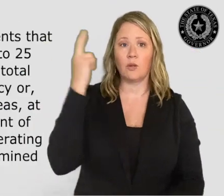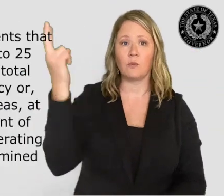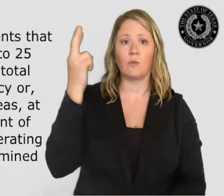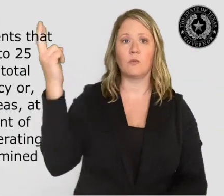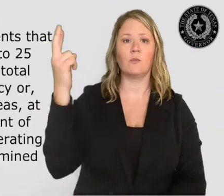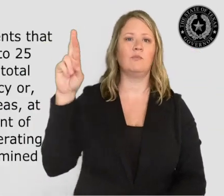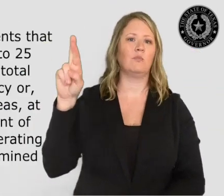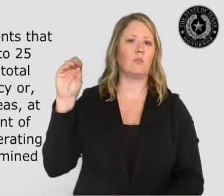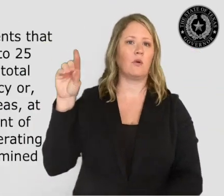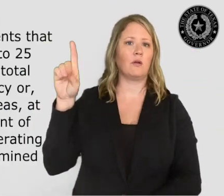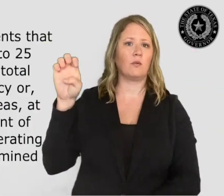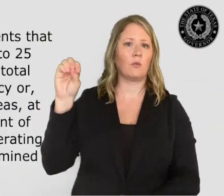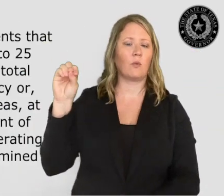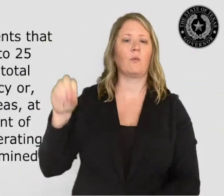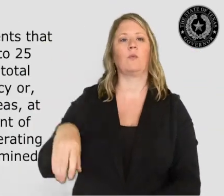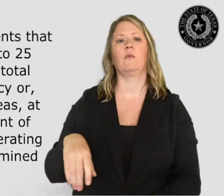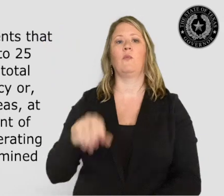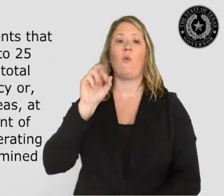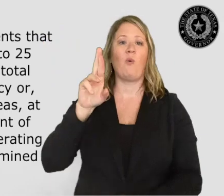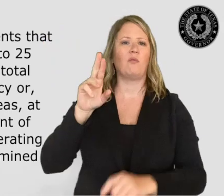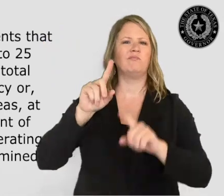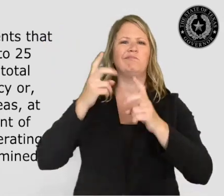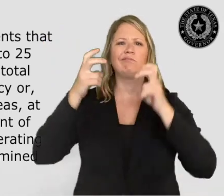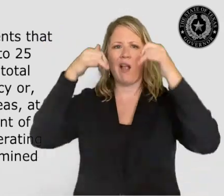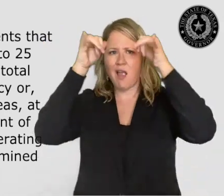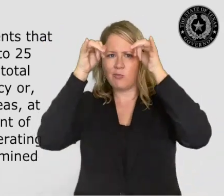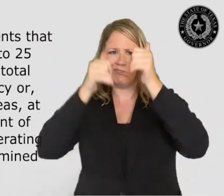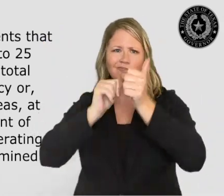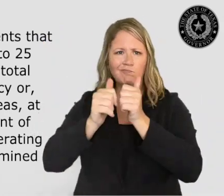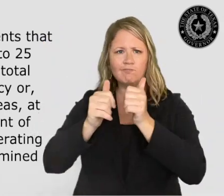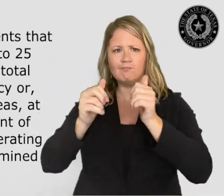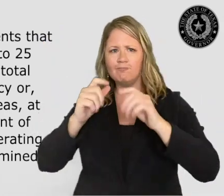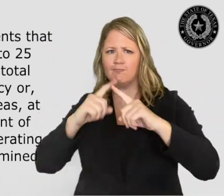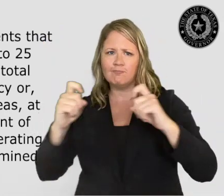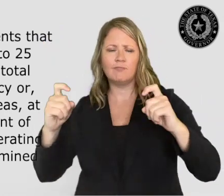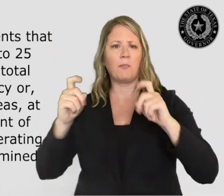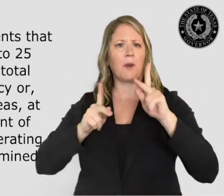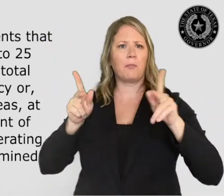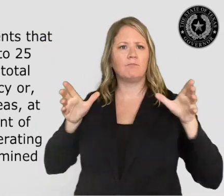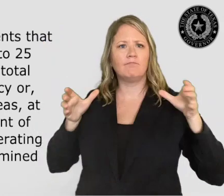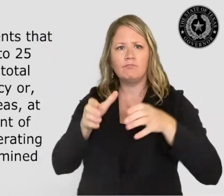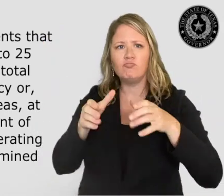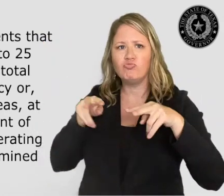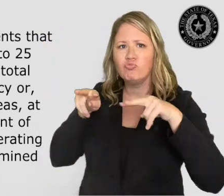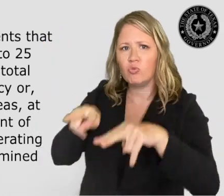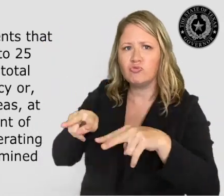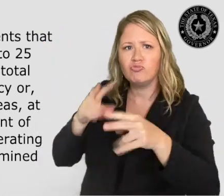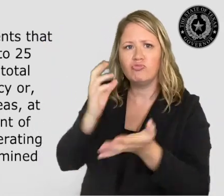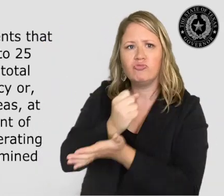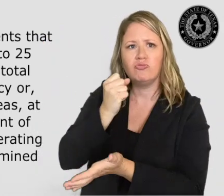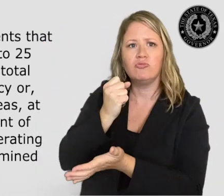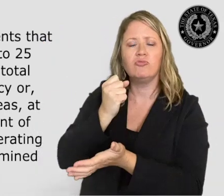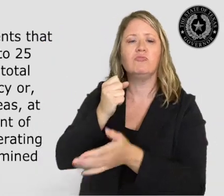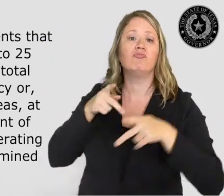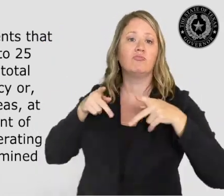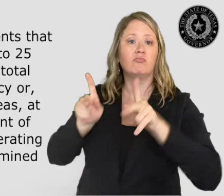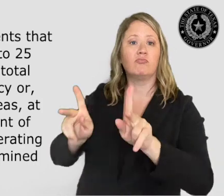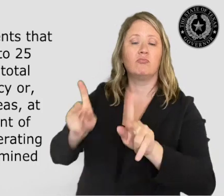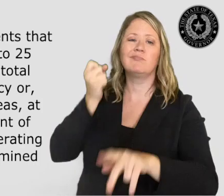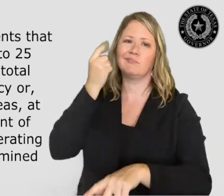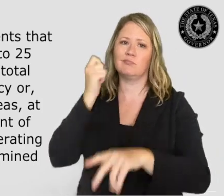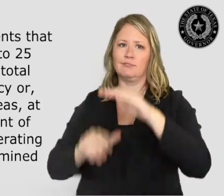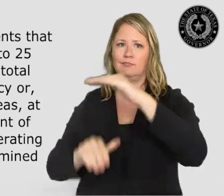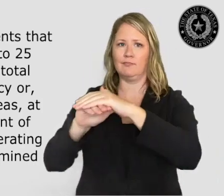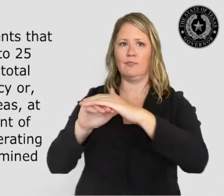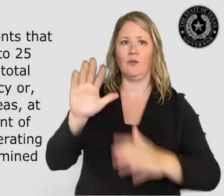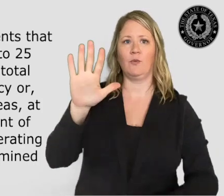Rodeos and equestrian events that operate at up to 25% of the total listed occupancy, or for outdoor areas at up